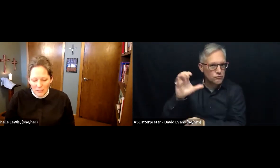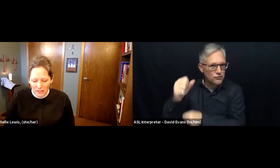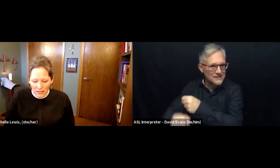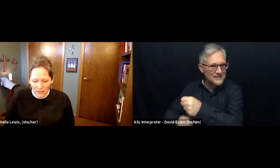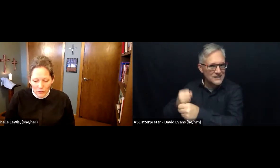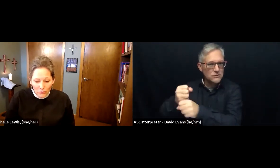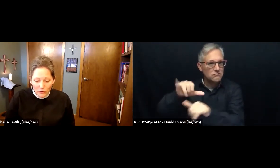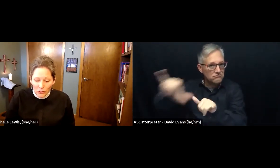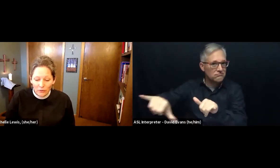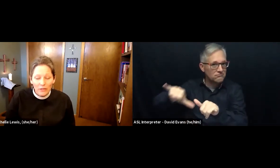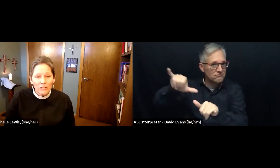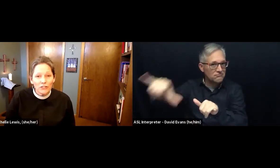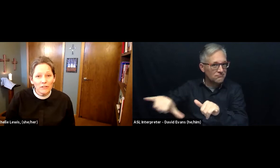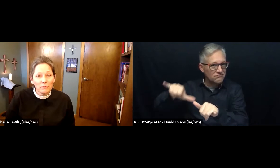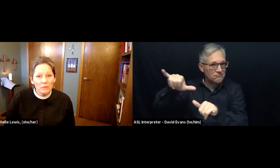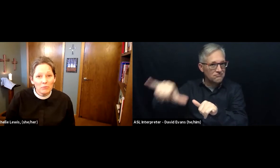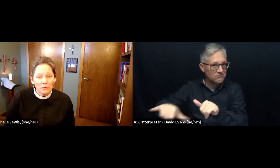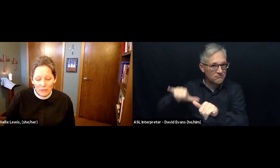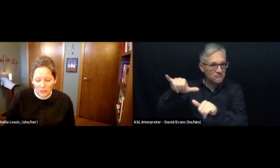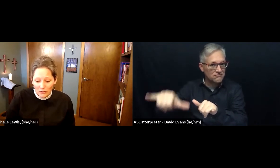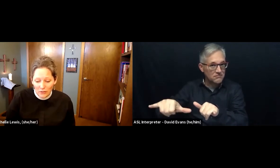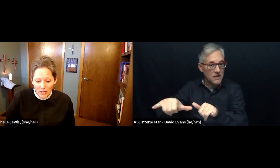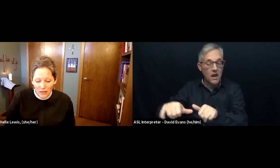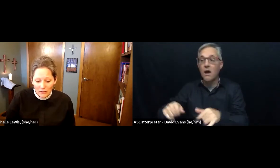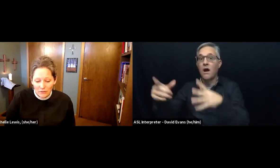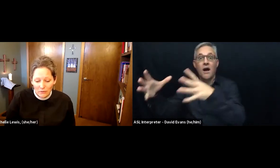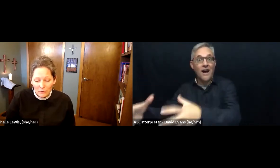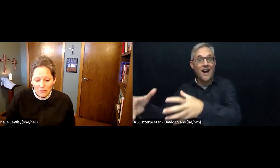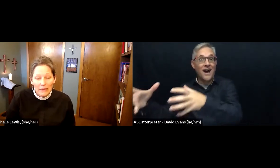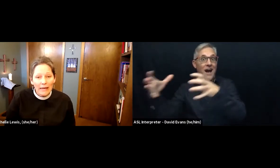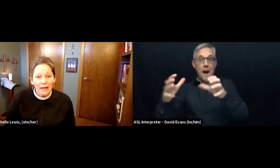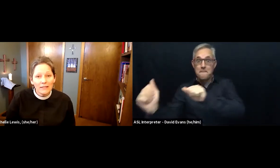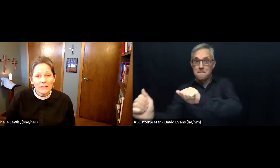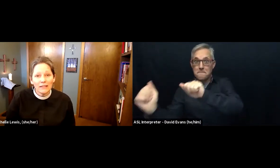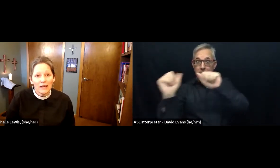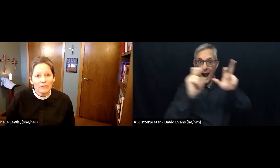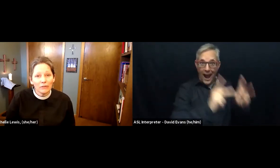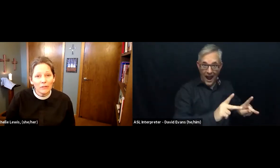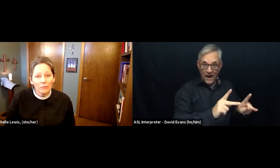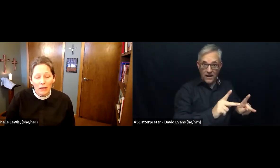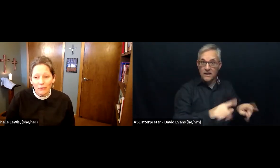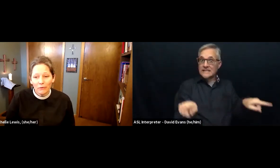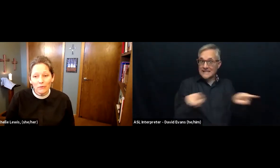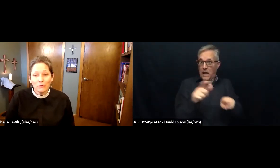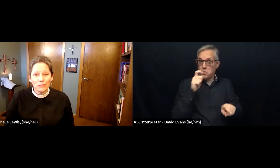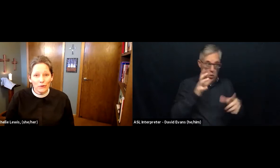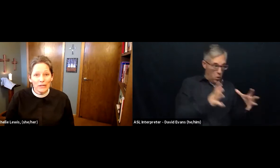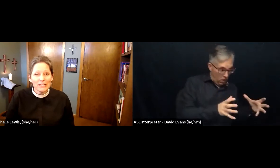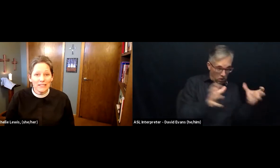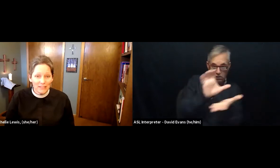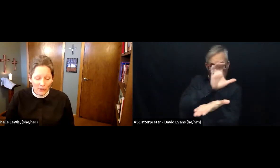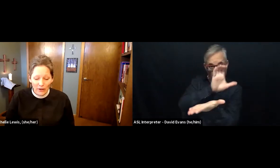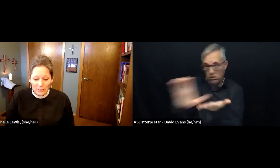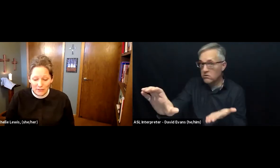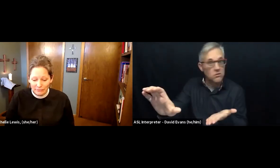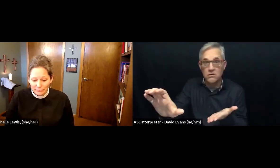This is a new generation of people returning to the lands that they have learned about through stories